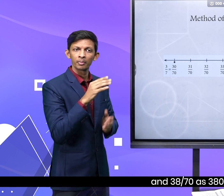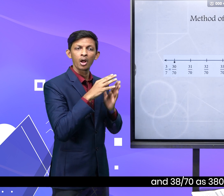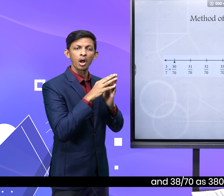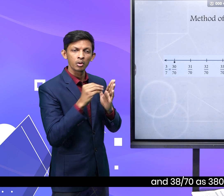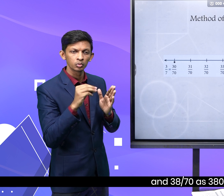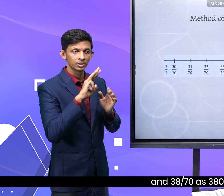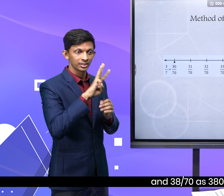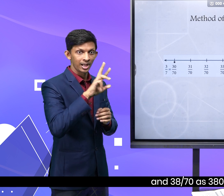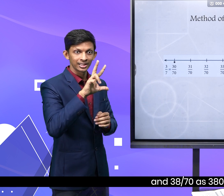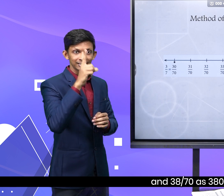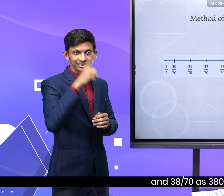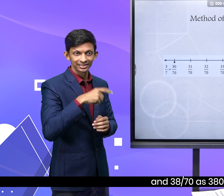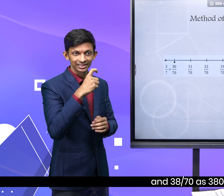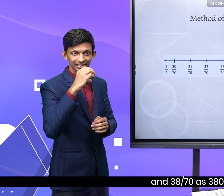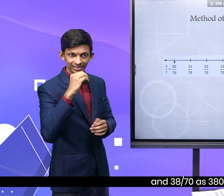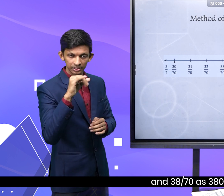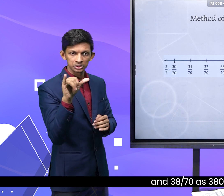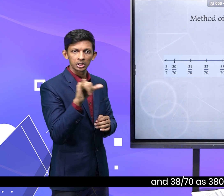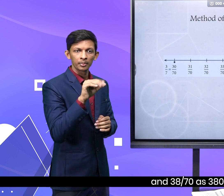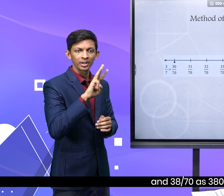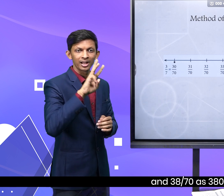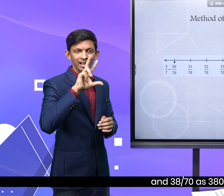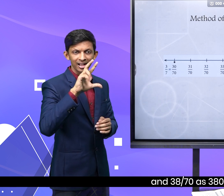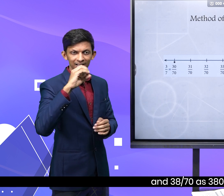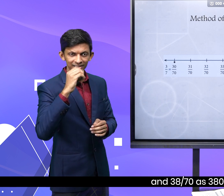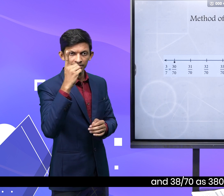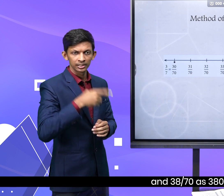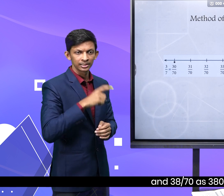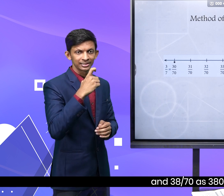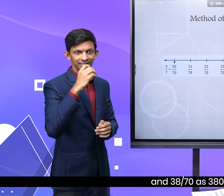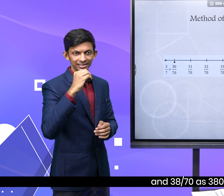and 38 by 70 as 380 by 700.